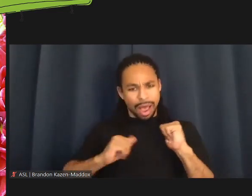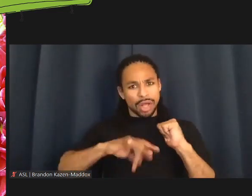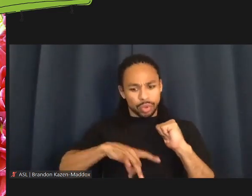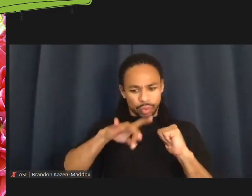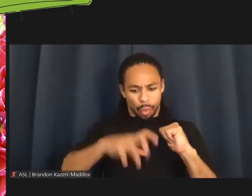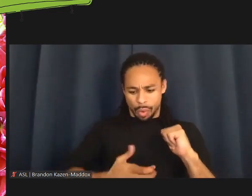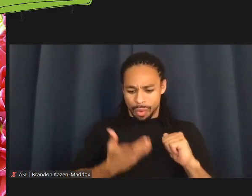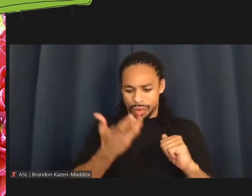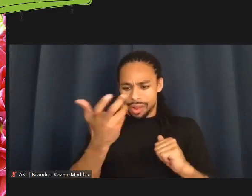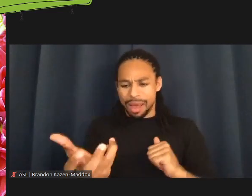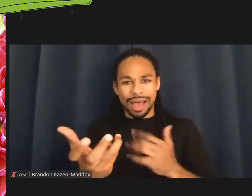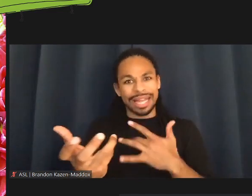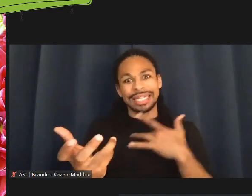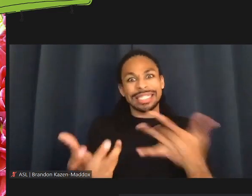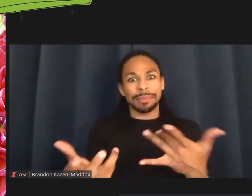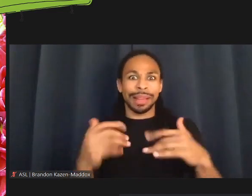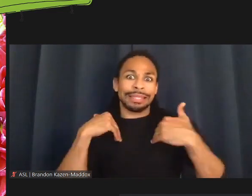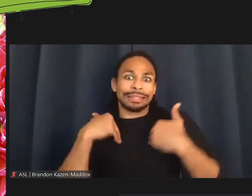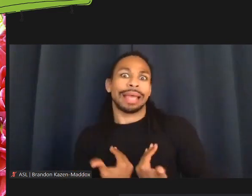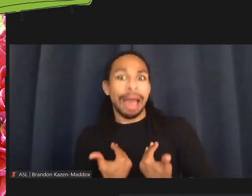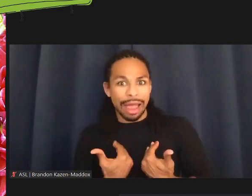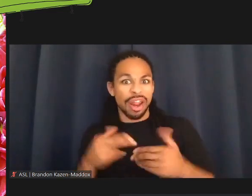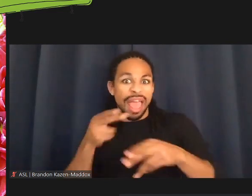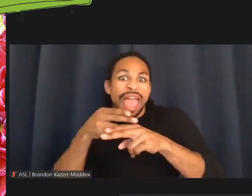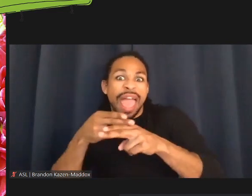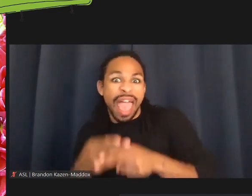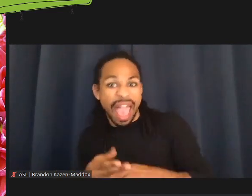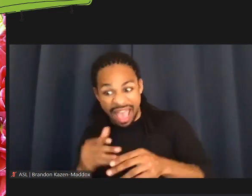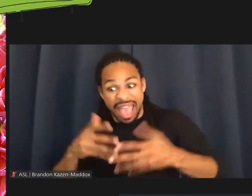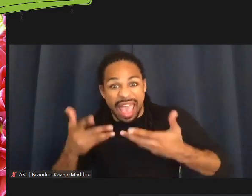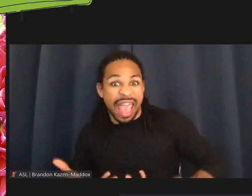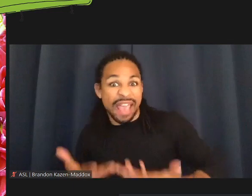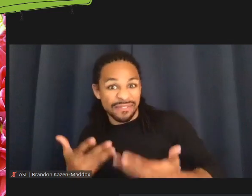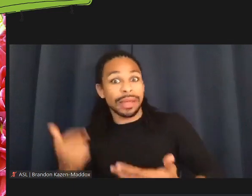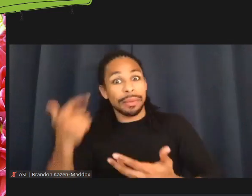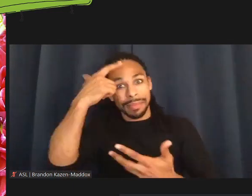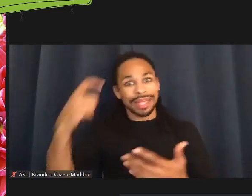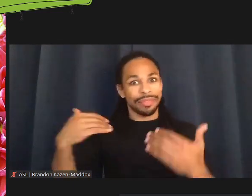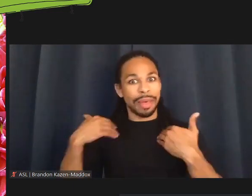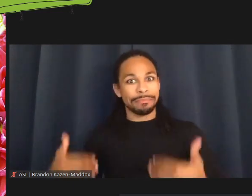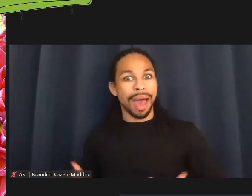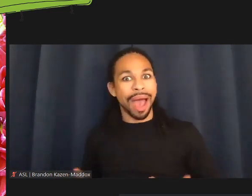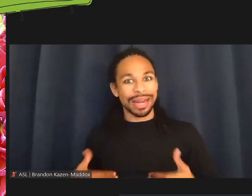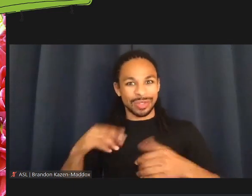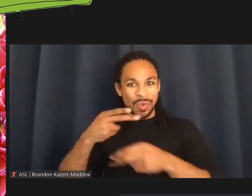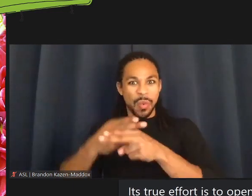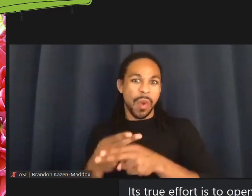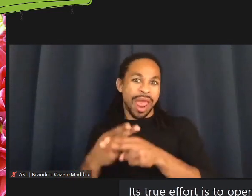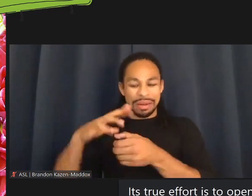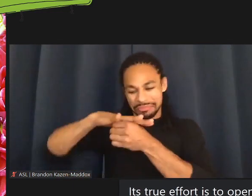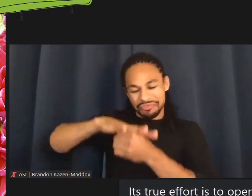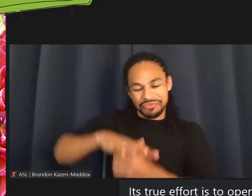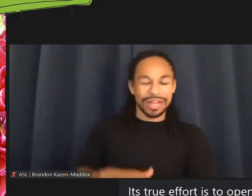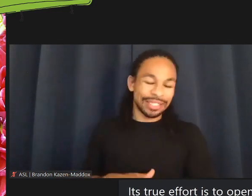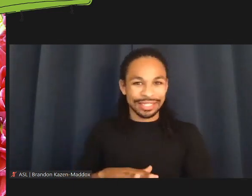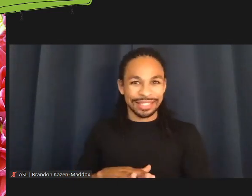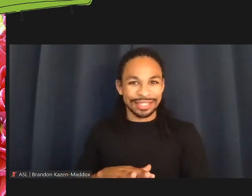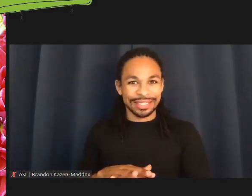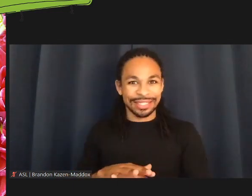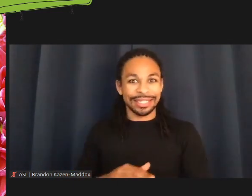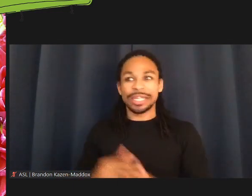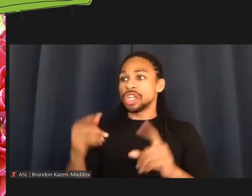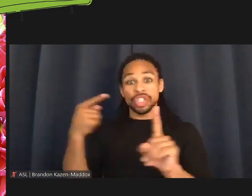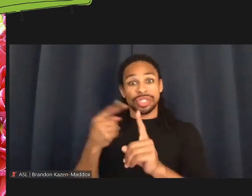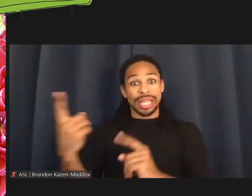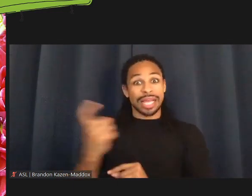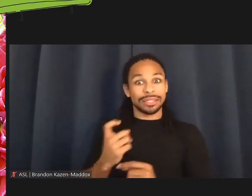Jeanette Winterson accused me of saying to my students, "Bear yourself," while I remain elsewhere. She's asking what lives under the weight of